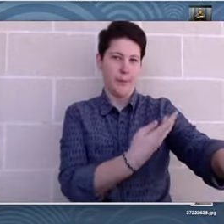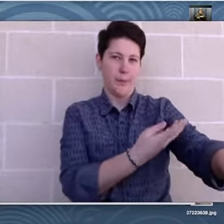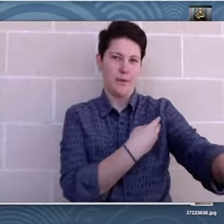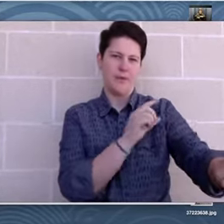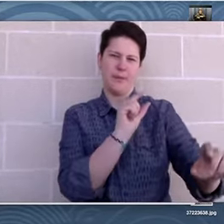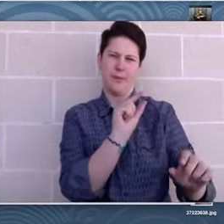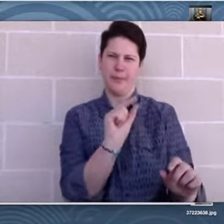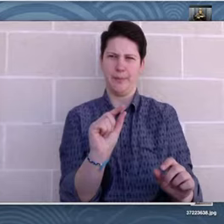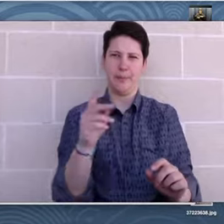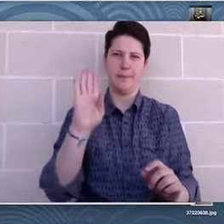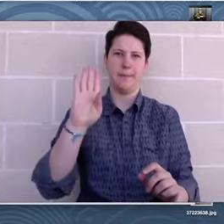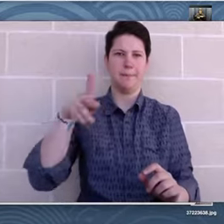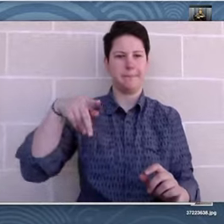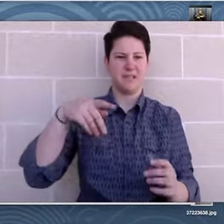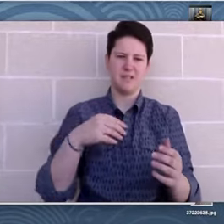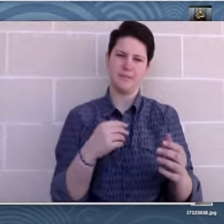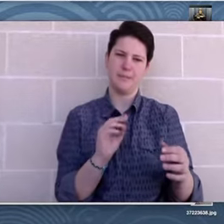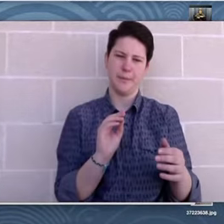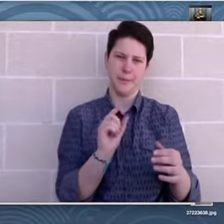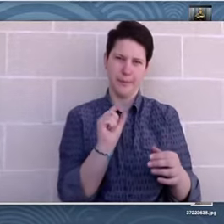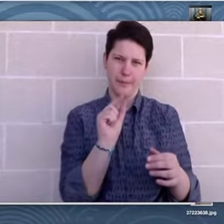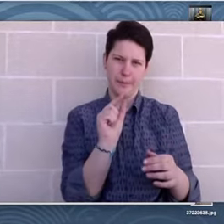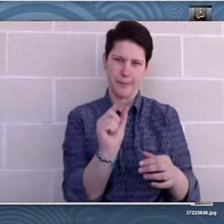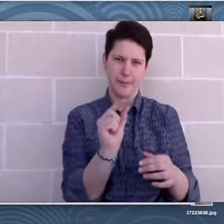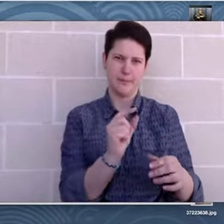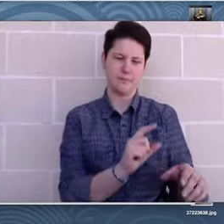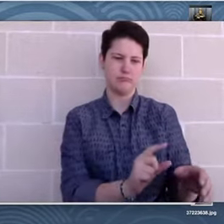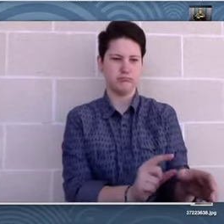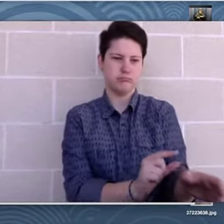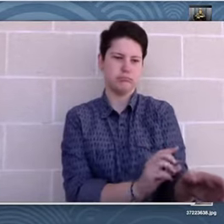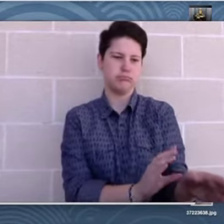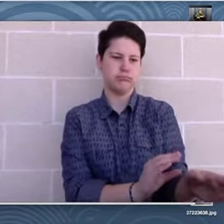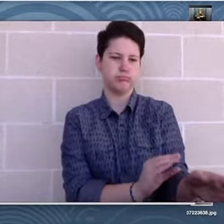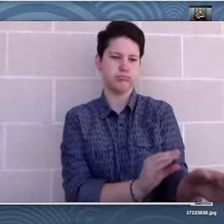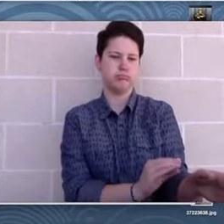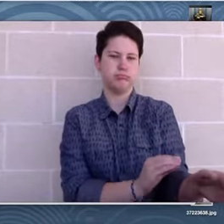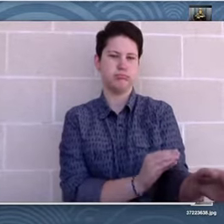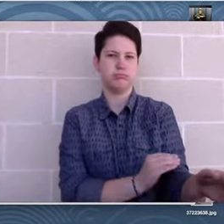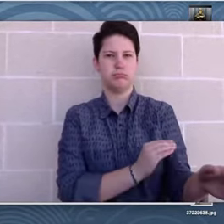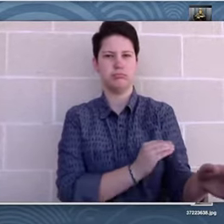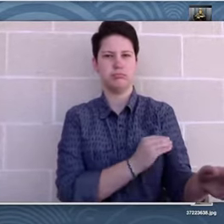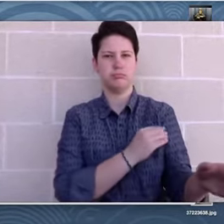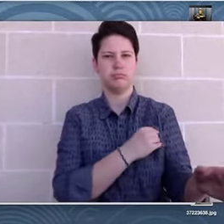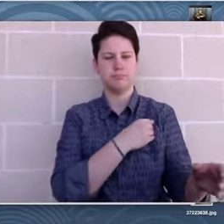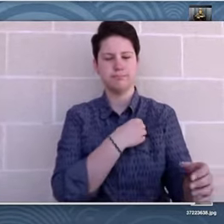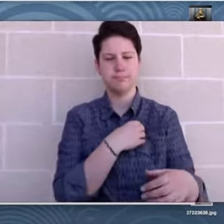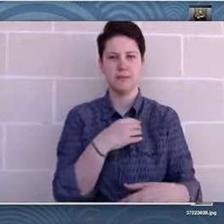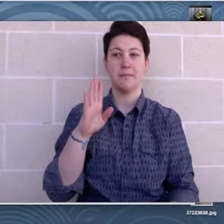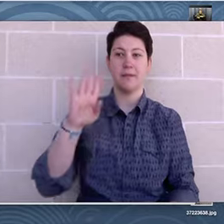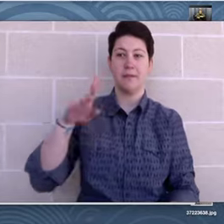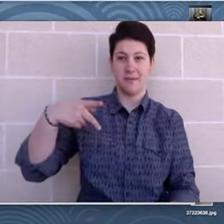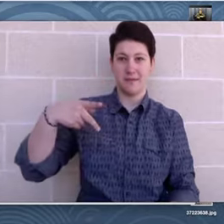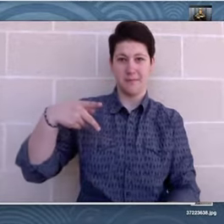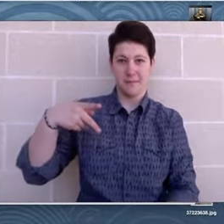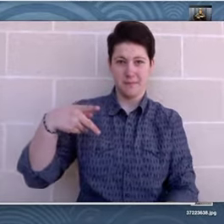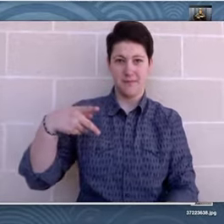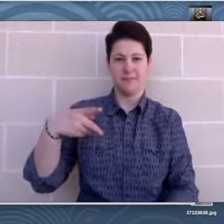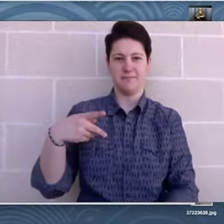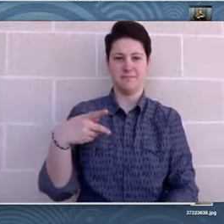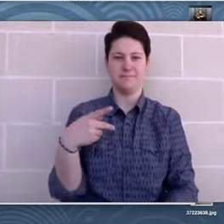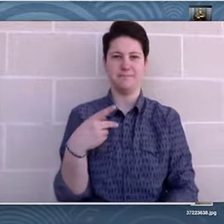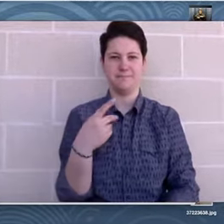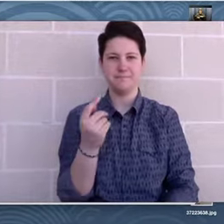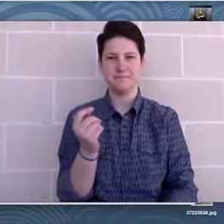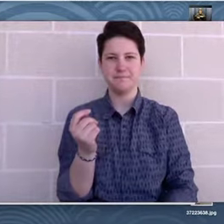So, blood pressure is less in the veins when compared to the arteries. Blood pressure is measured by doctors using